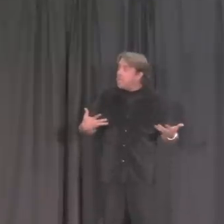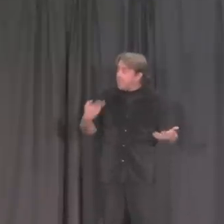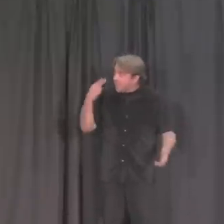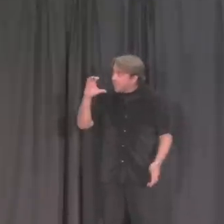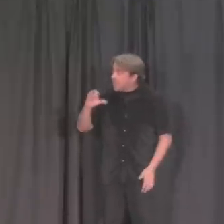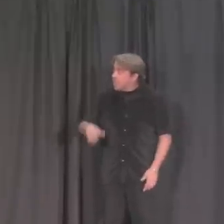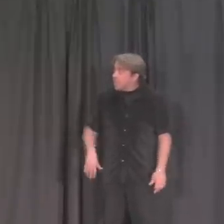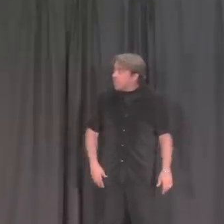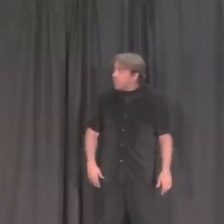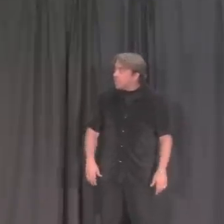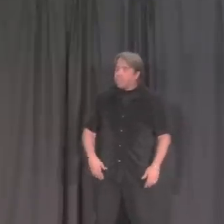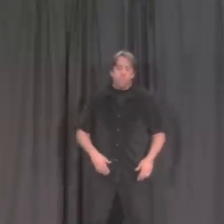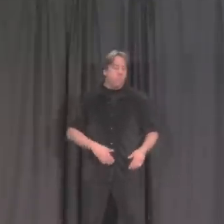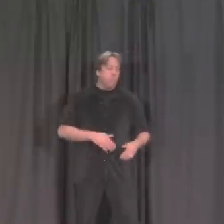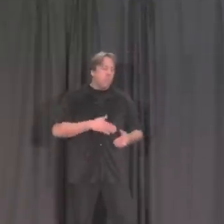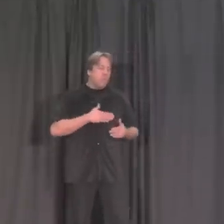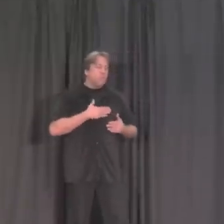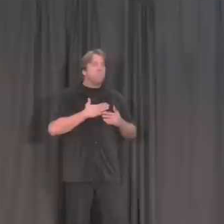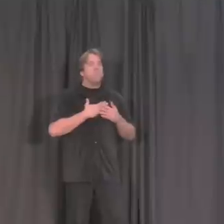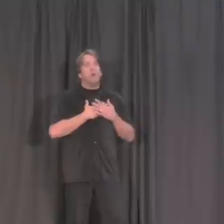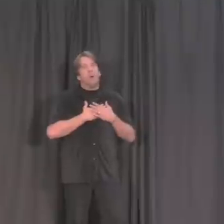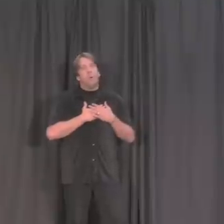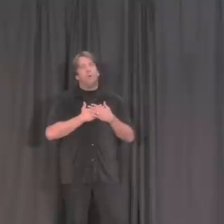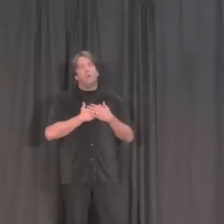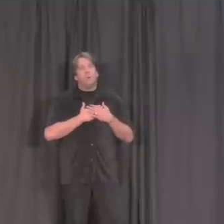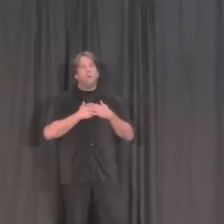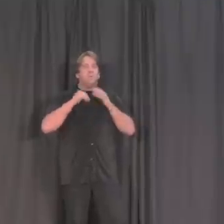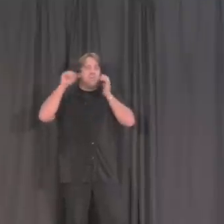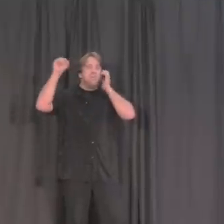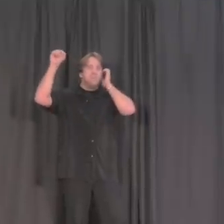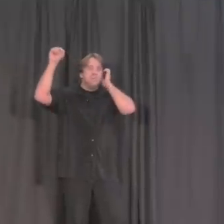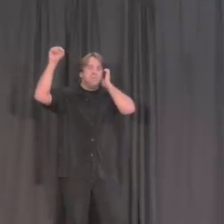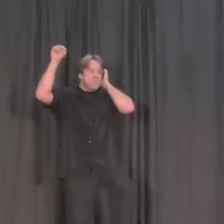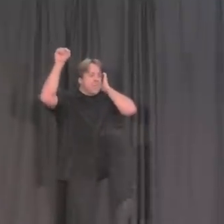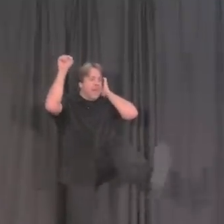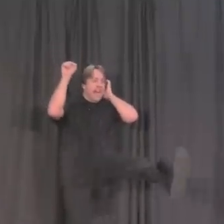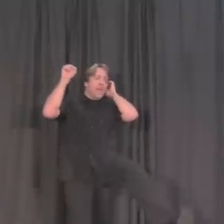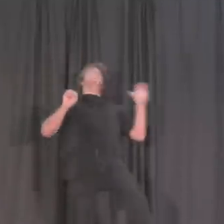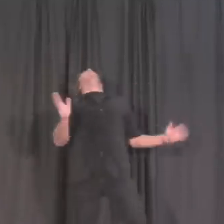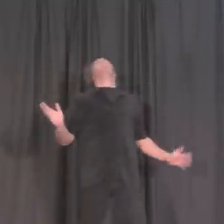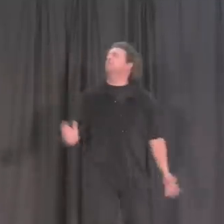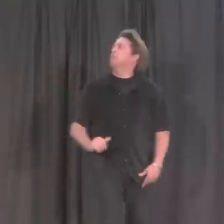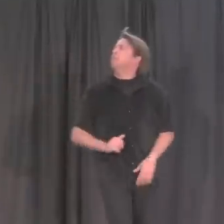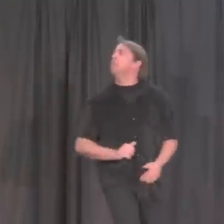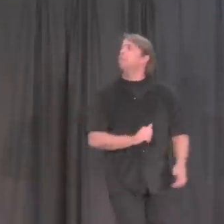hearing, can't. HC, oh, that's so precious.